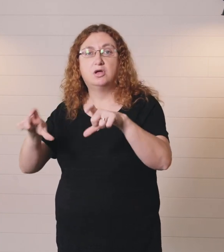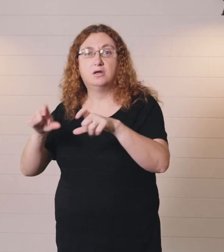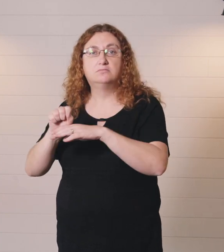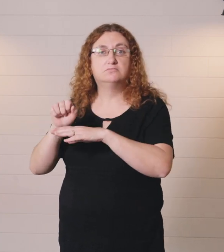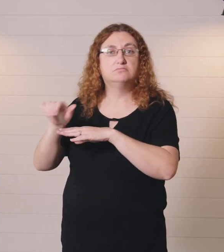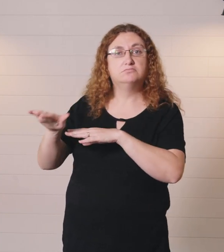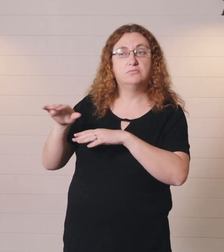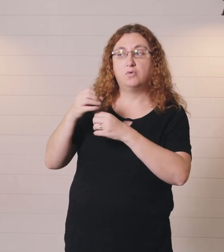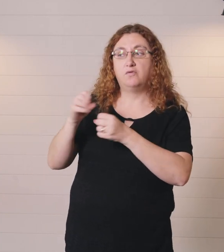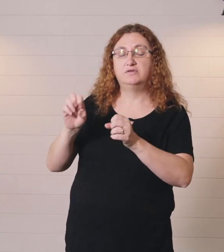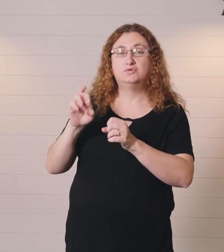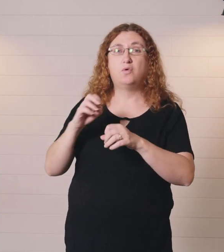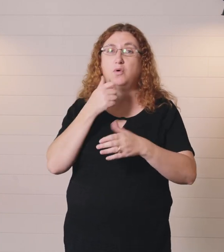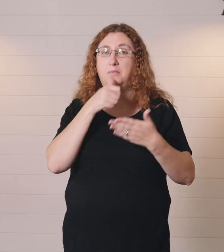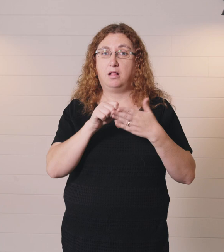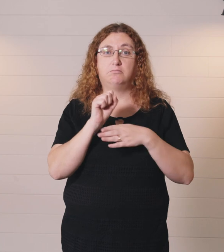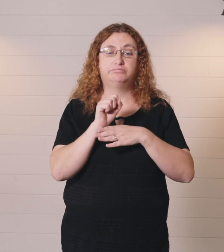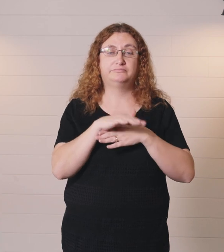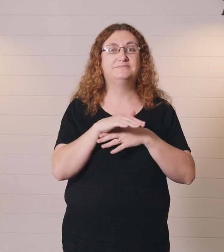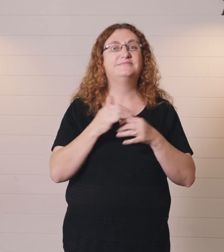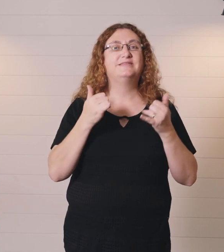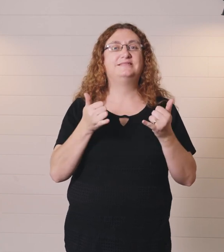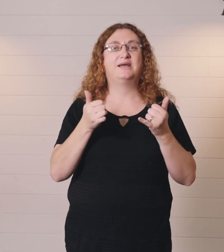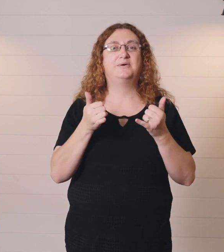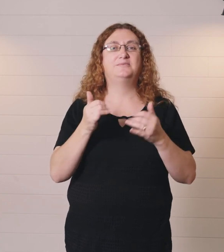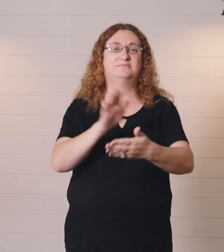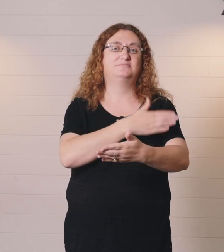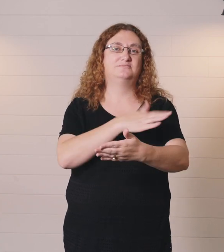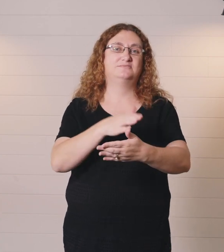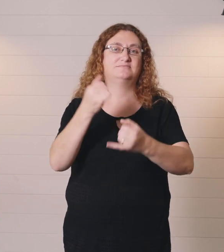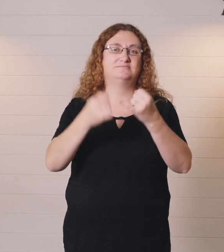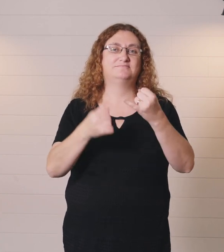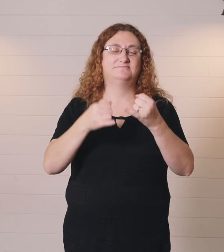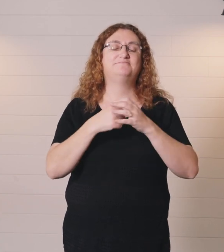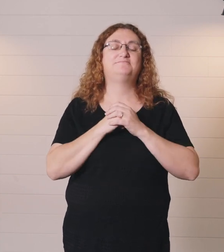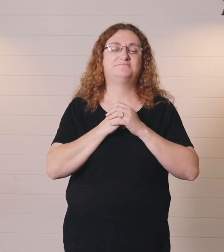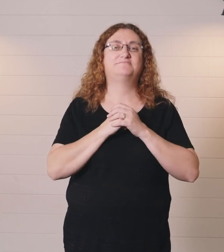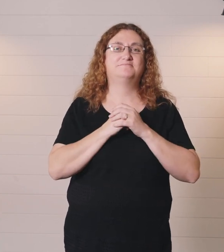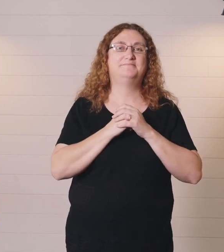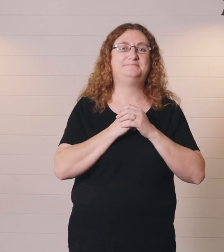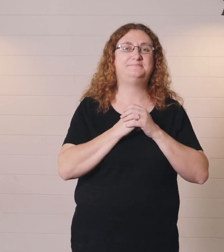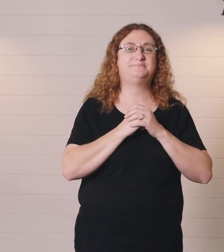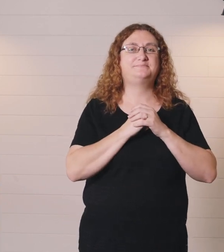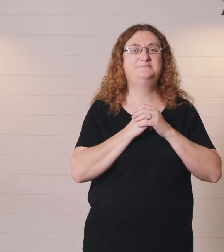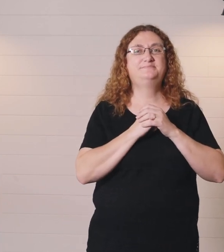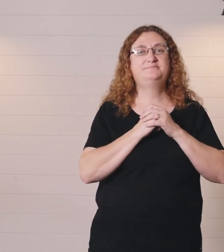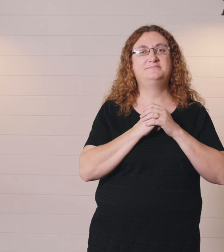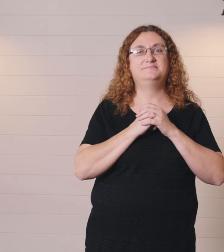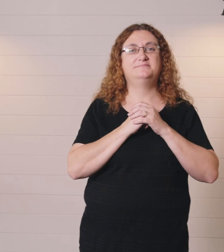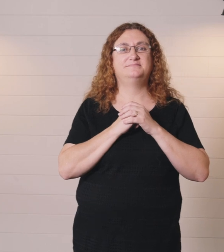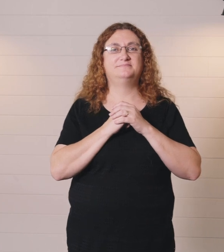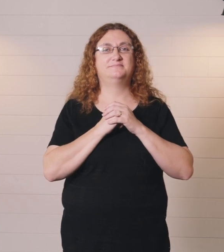or you can mail it in to the Downs Road address. Now let's join Andrew and Amanda as they lead us in another song of worship.